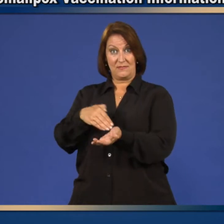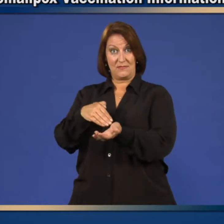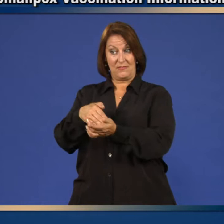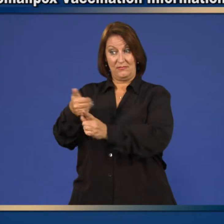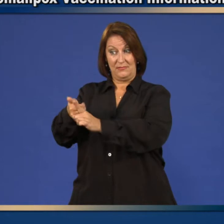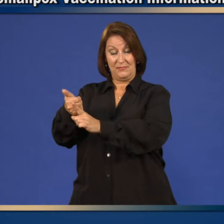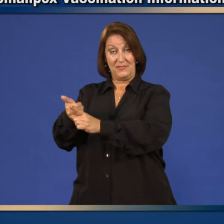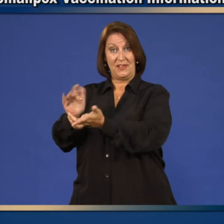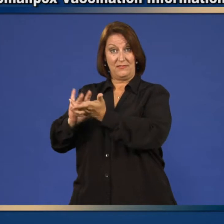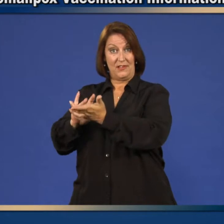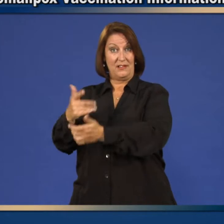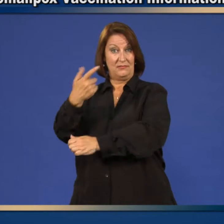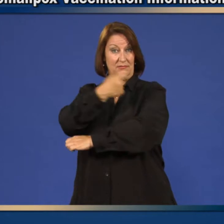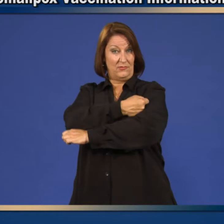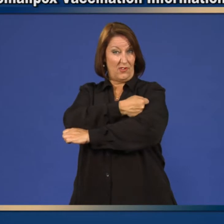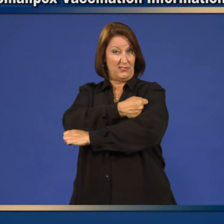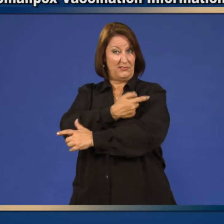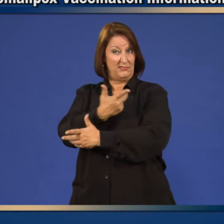vaccinated?